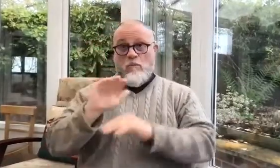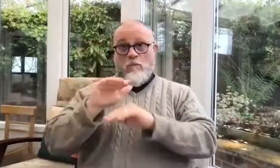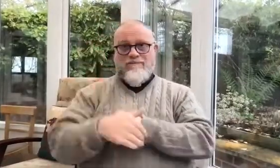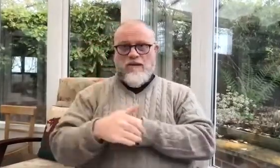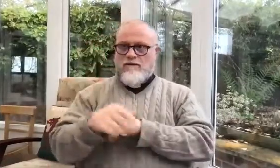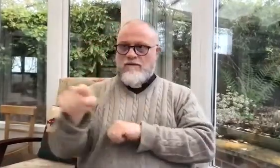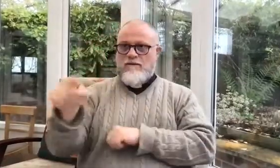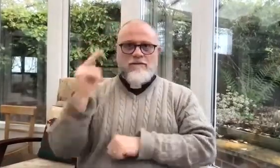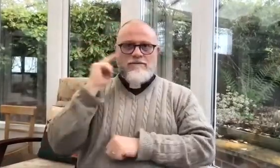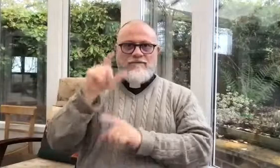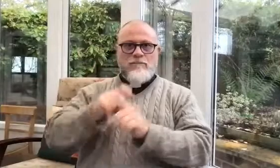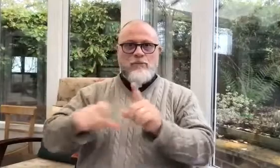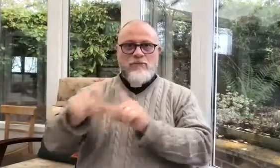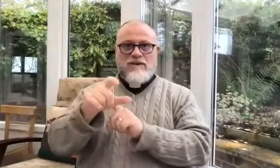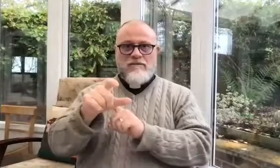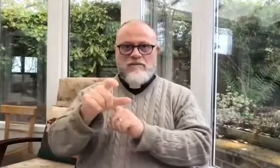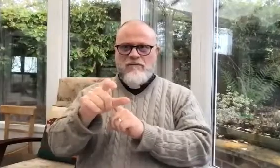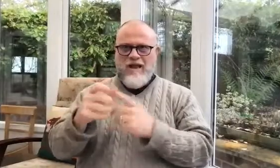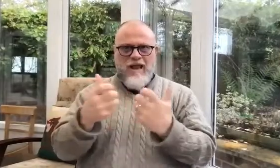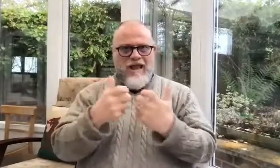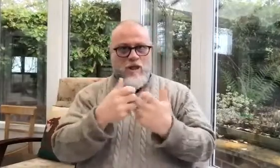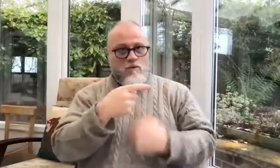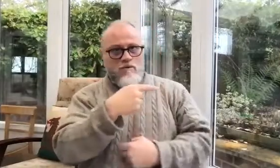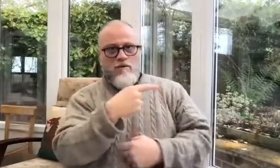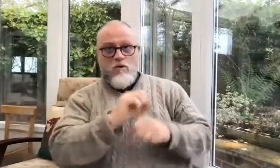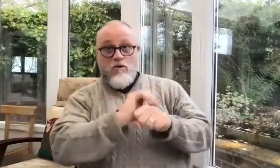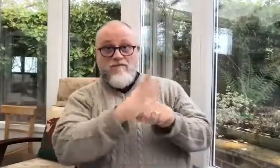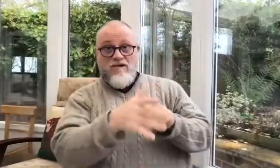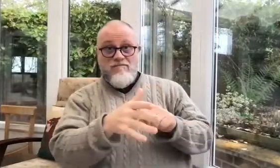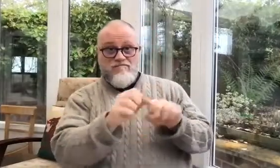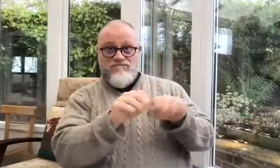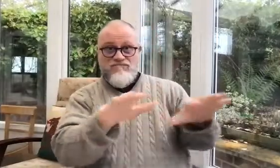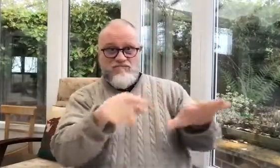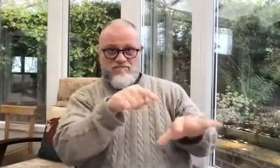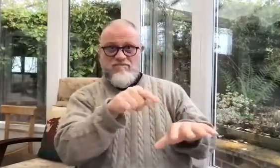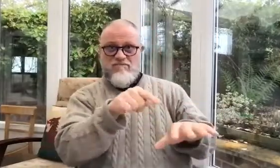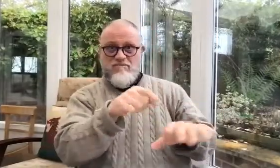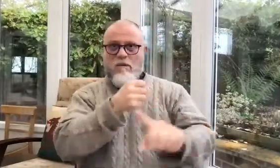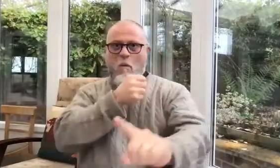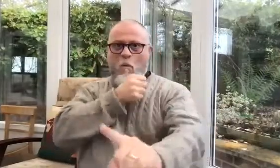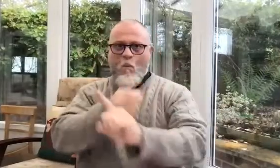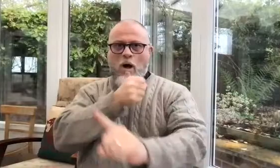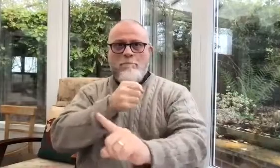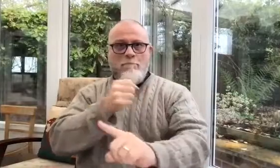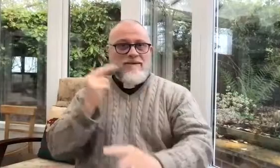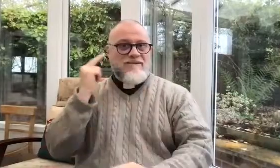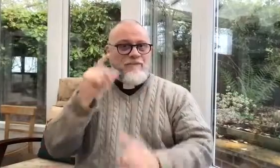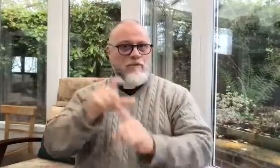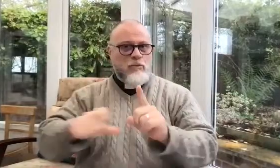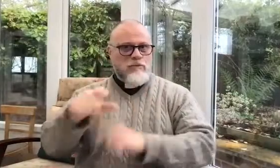So I've been thinking about the deaf community and how coronavirus has